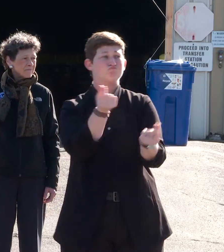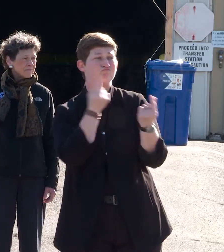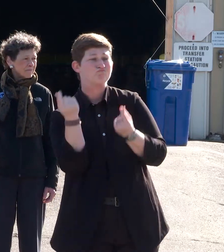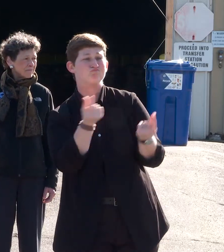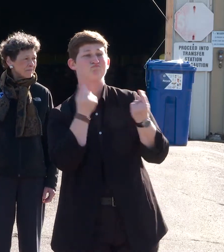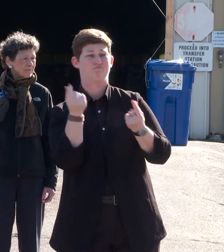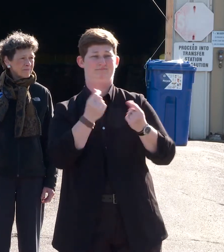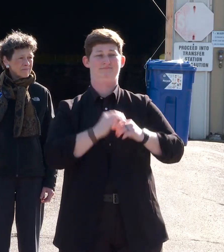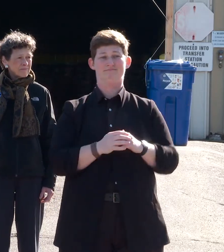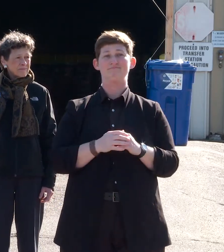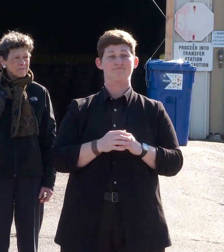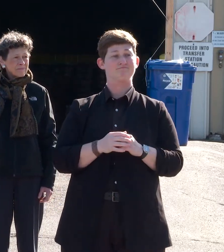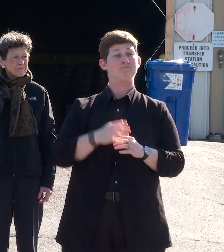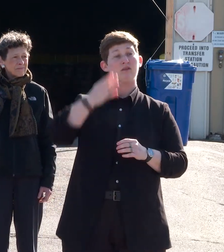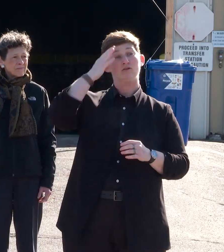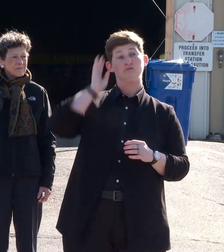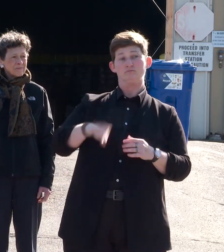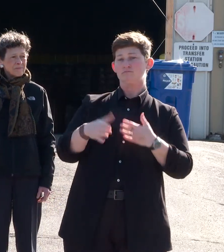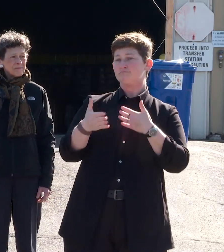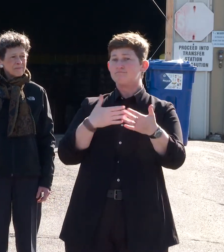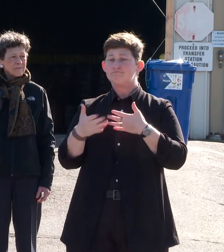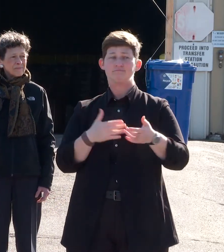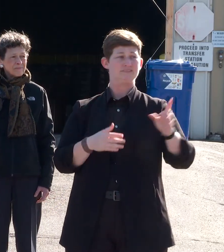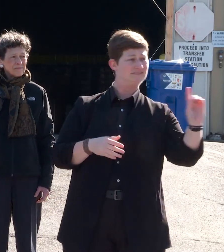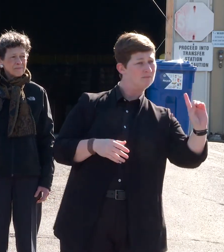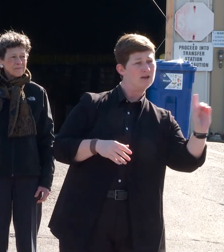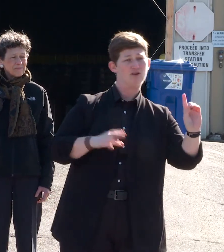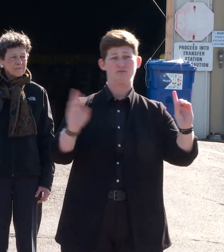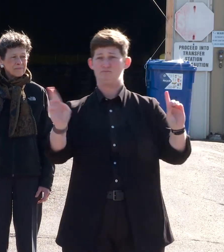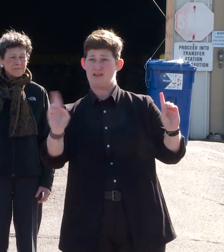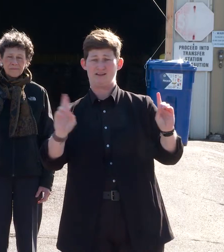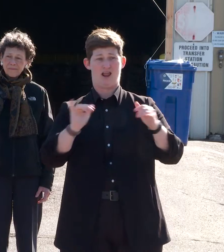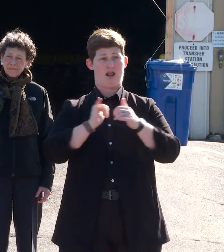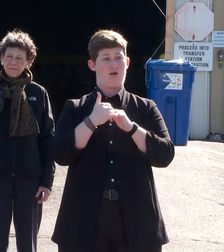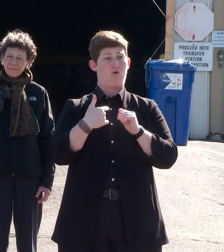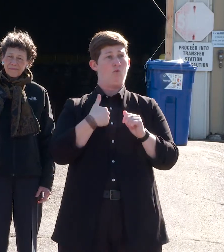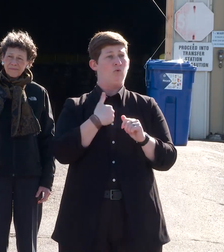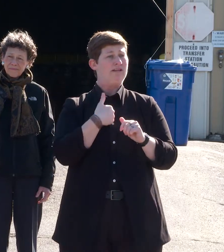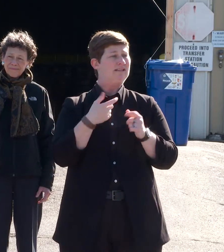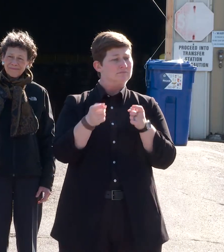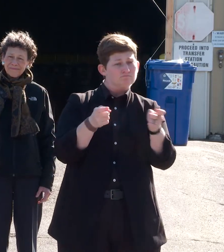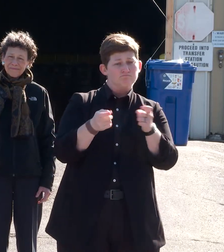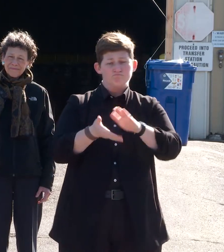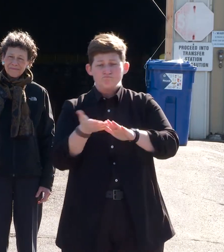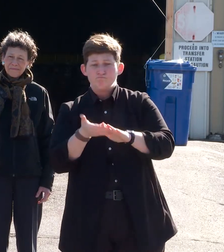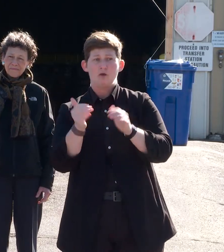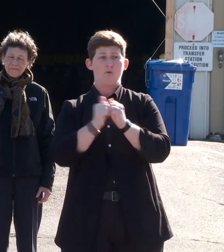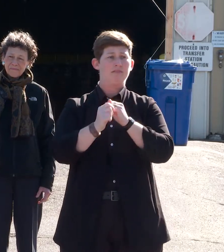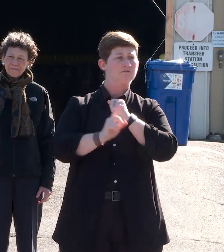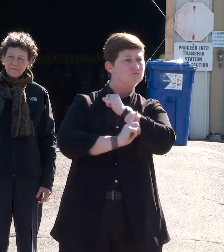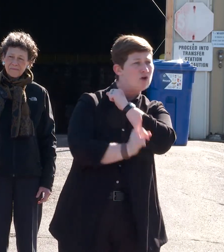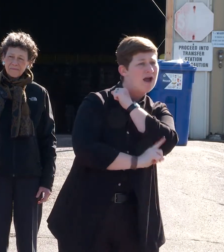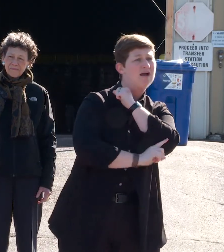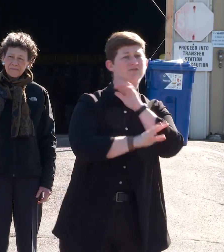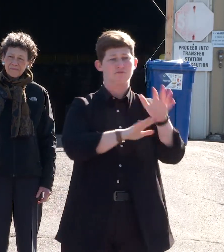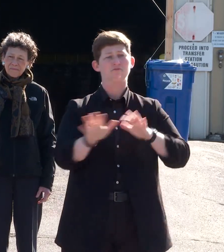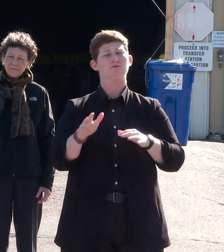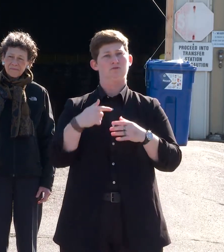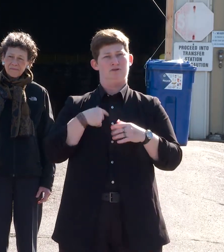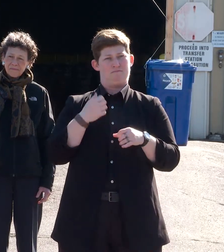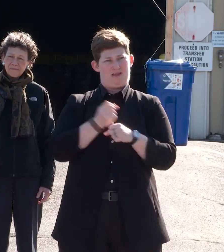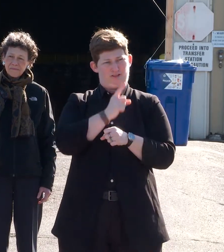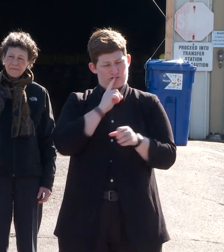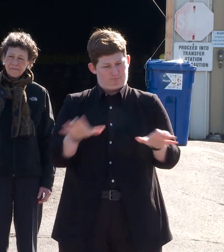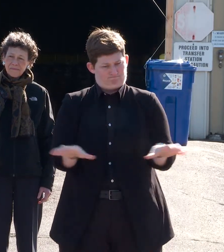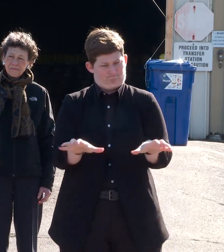no Democrat or Republican way to deal with the trash or pick up snow. At least there shouldn't be. We're going to do it right. We're going to do it in the